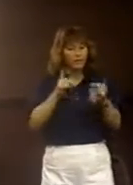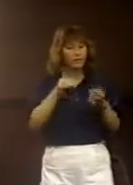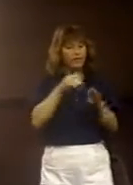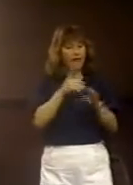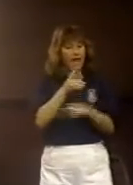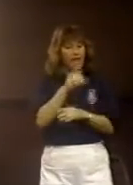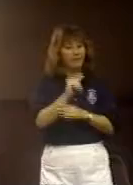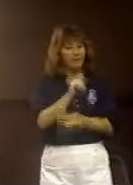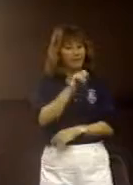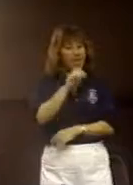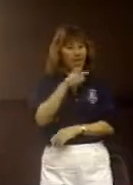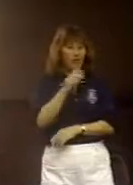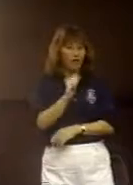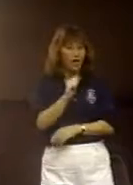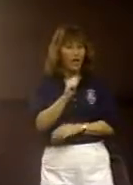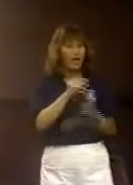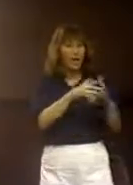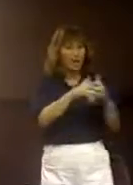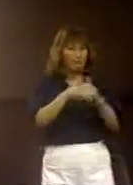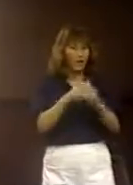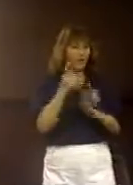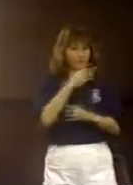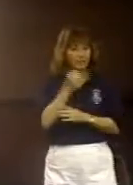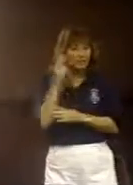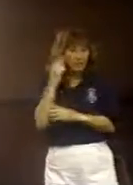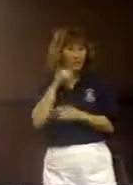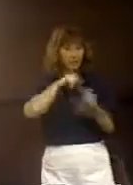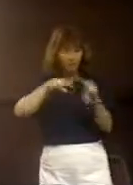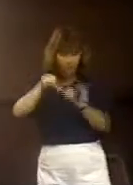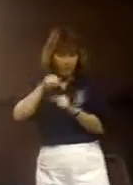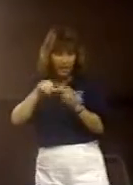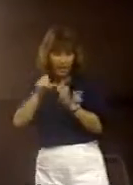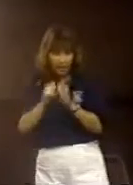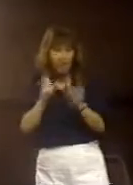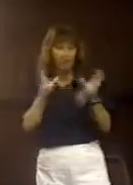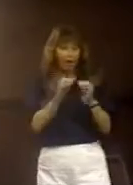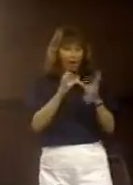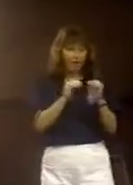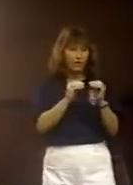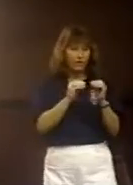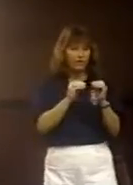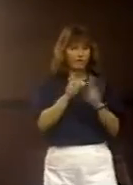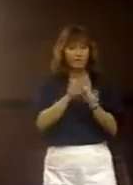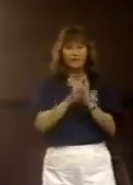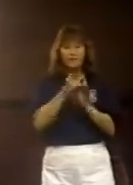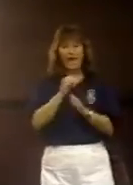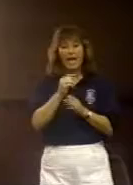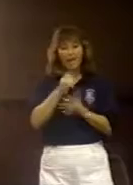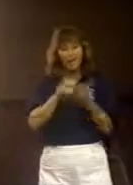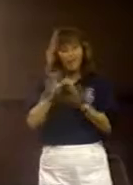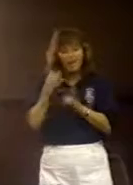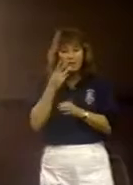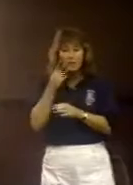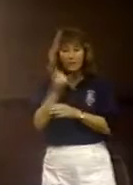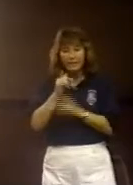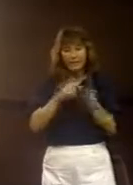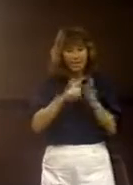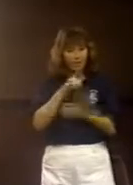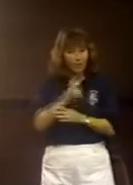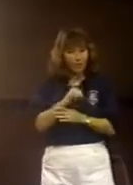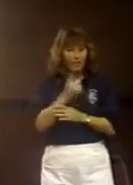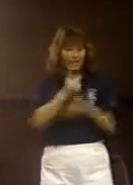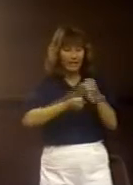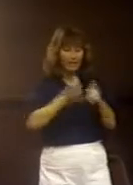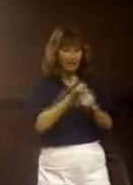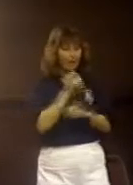presented at the ASHA, American Speech and Hearing Association conference. And what they did is they showed